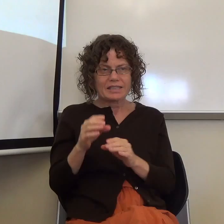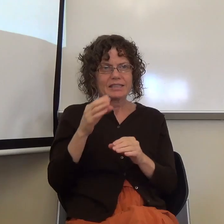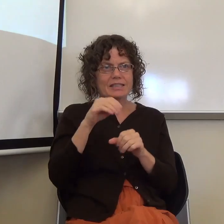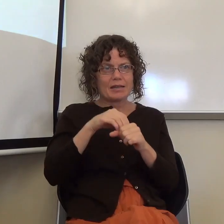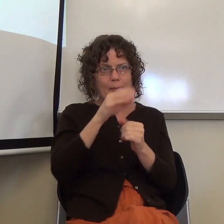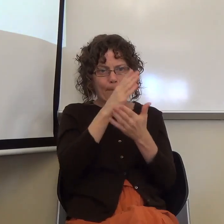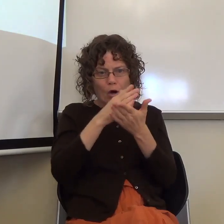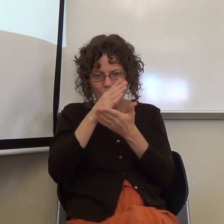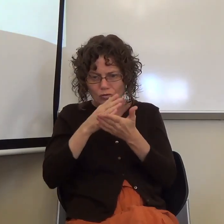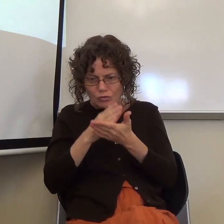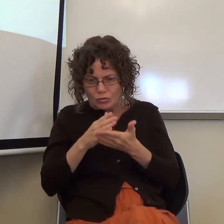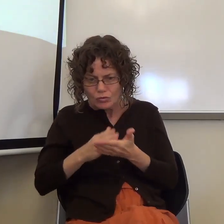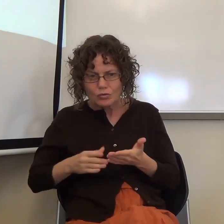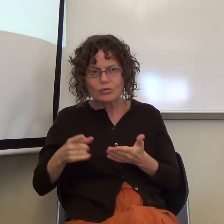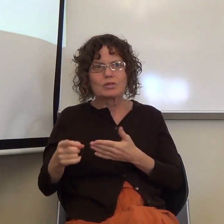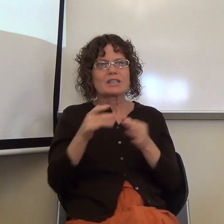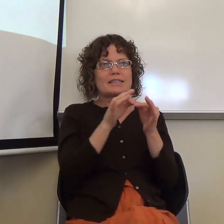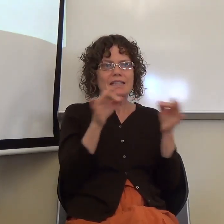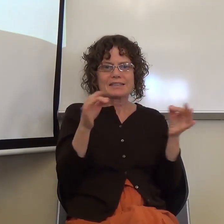author is saying? Okay.